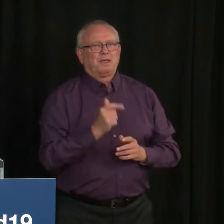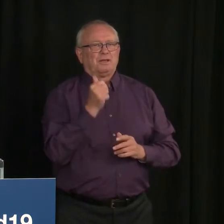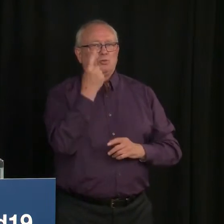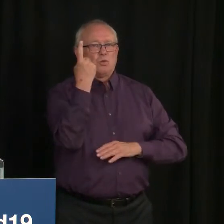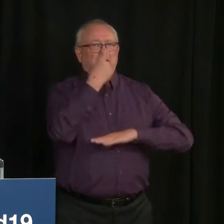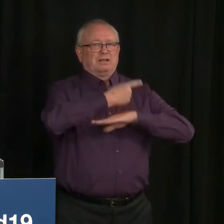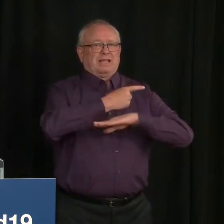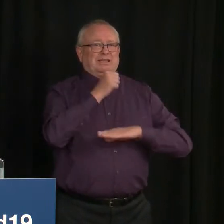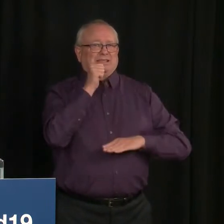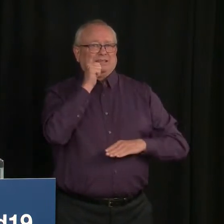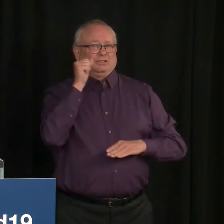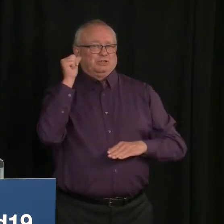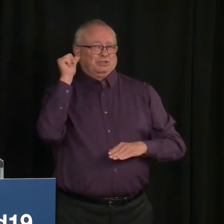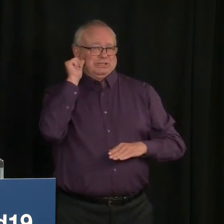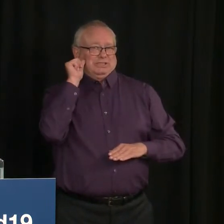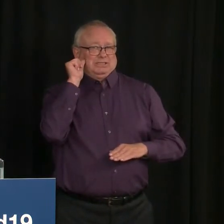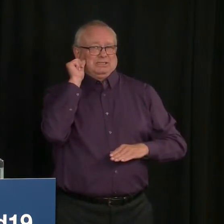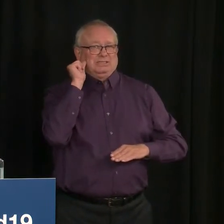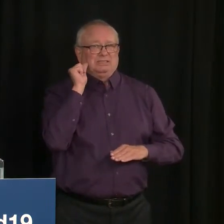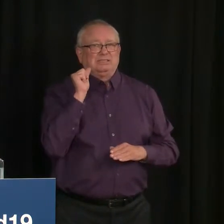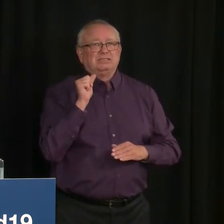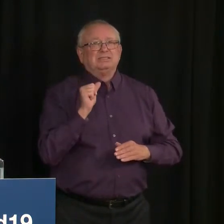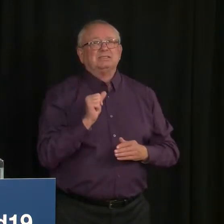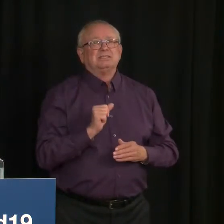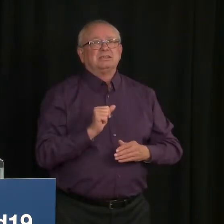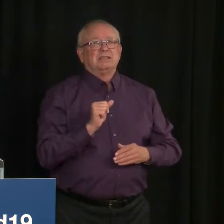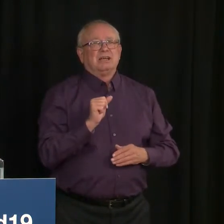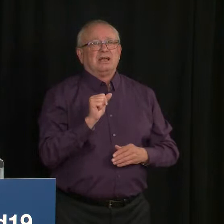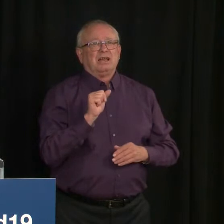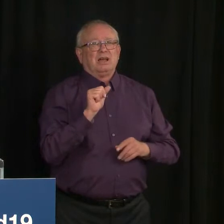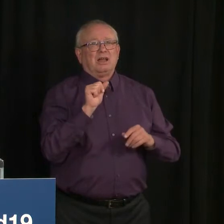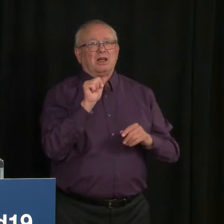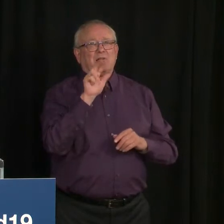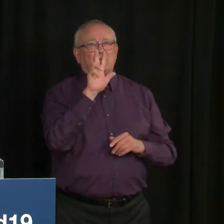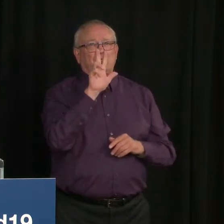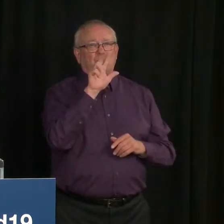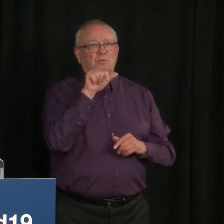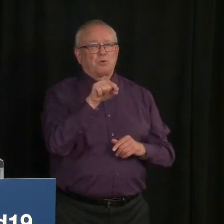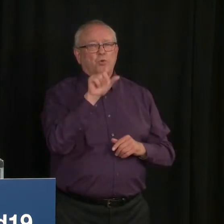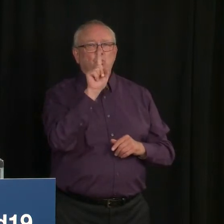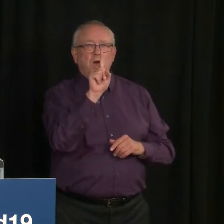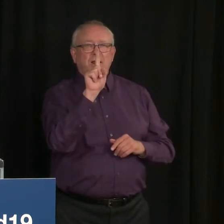than 3.1 million doses of COVID-19 vaccine in our province.